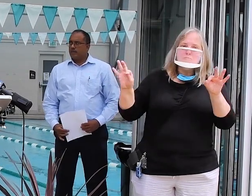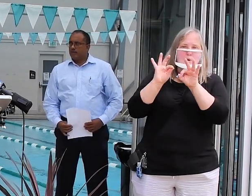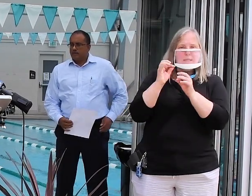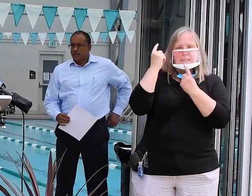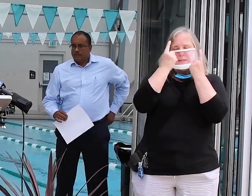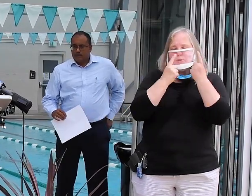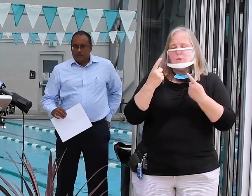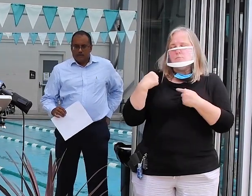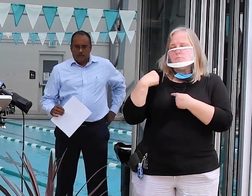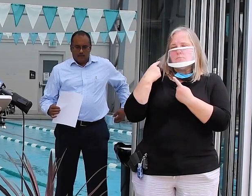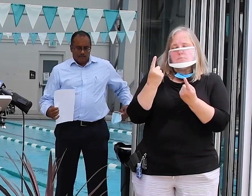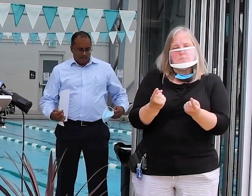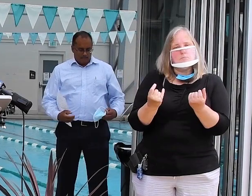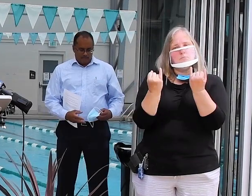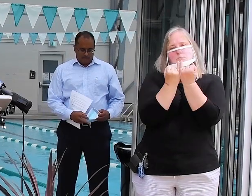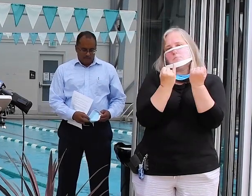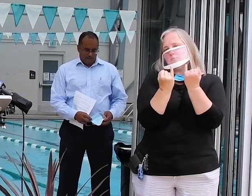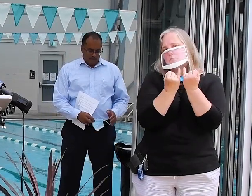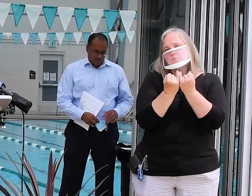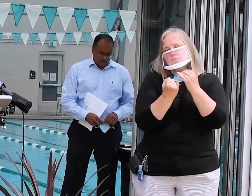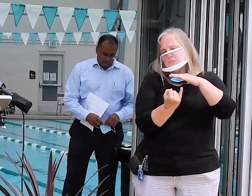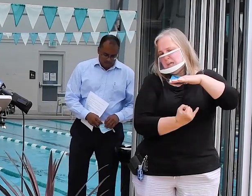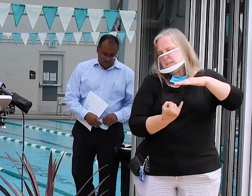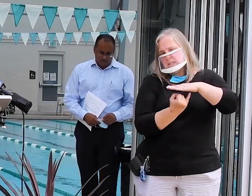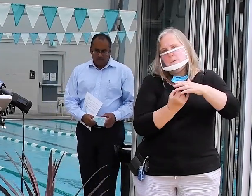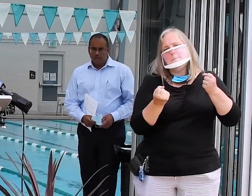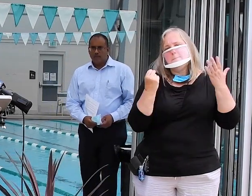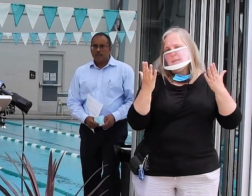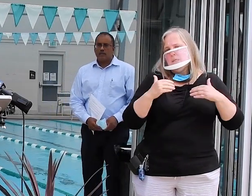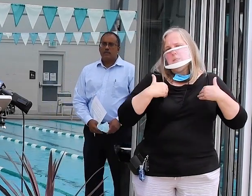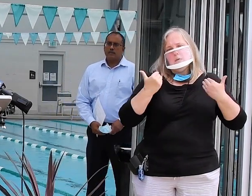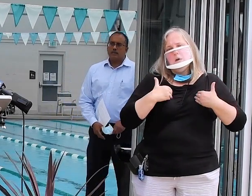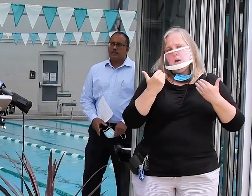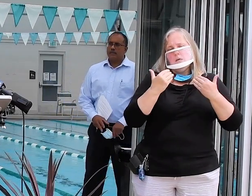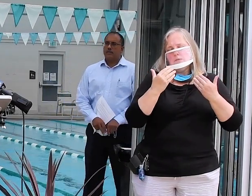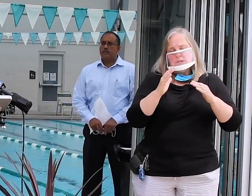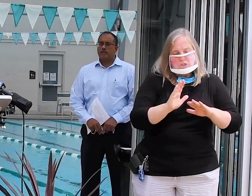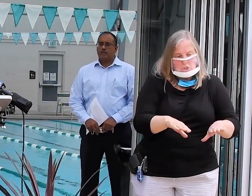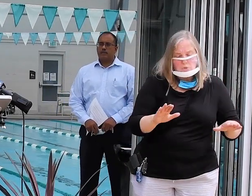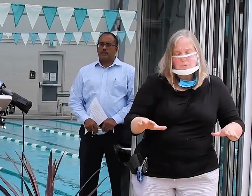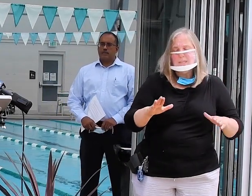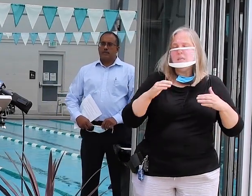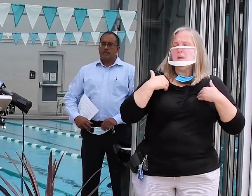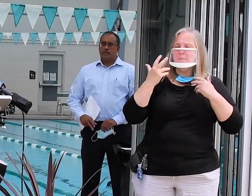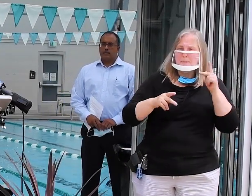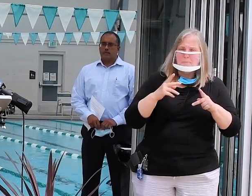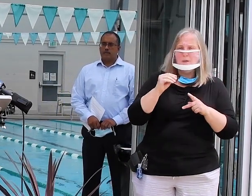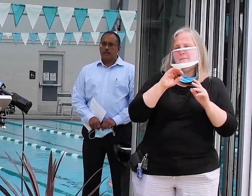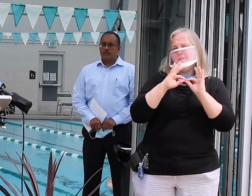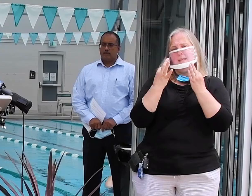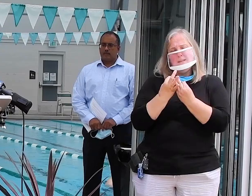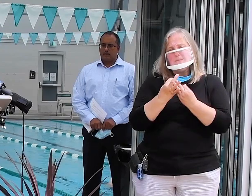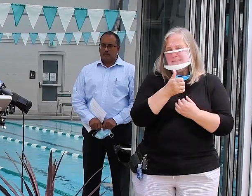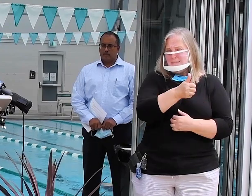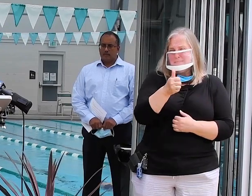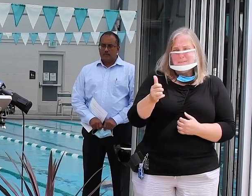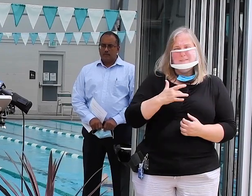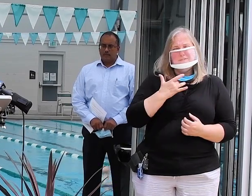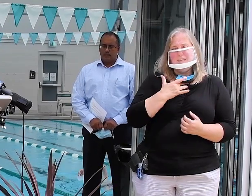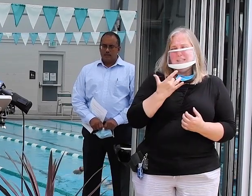the isolation of so many children, young people, and families who are feeling